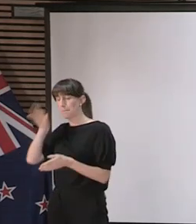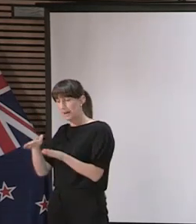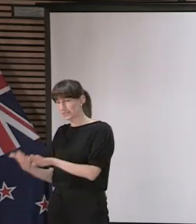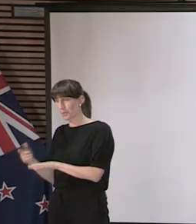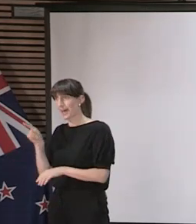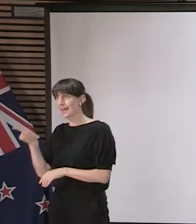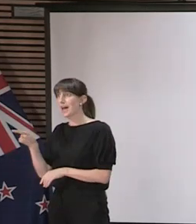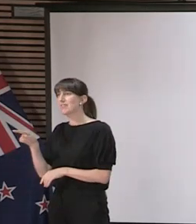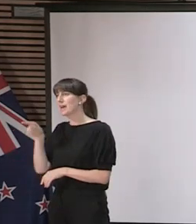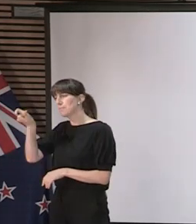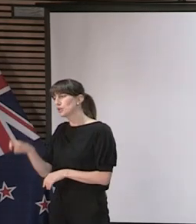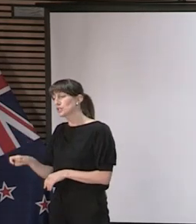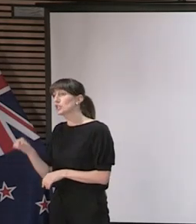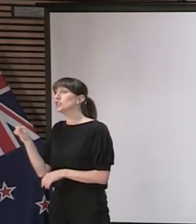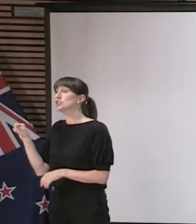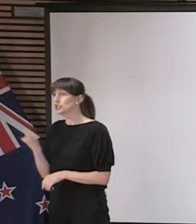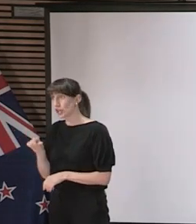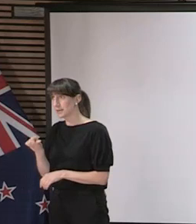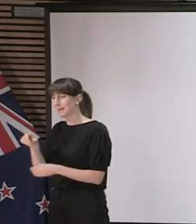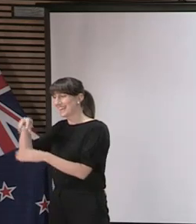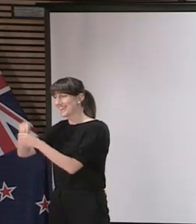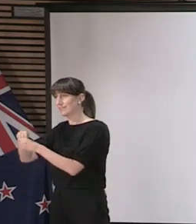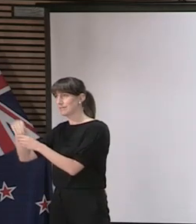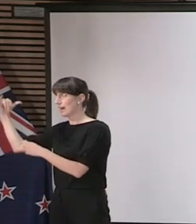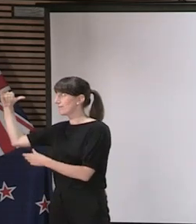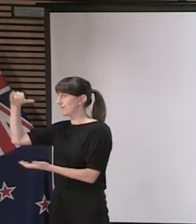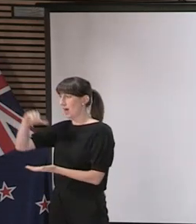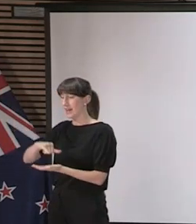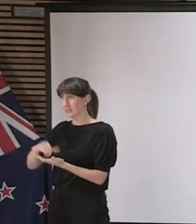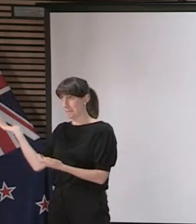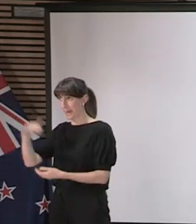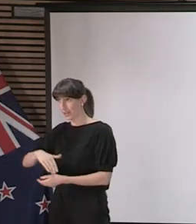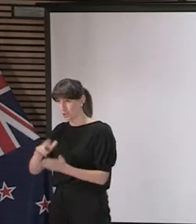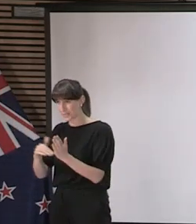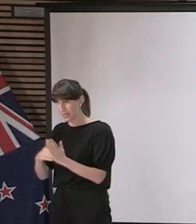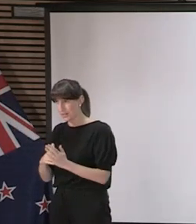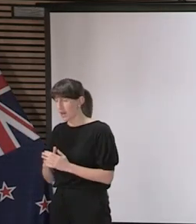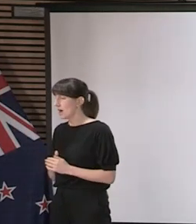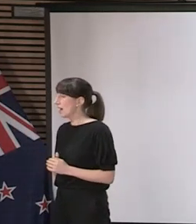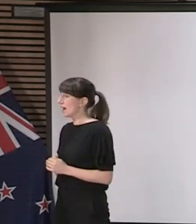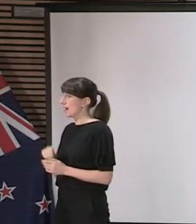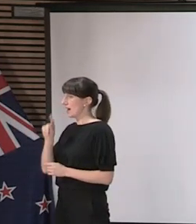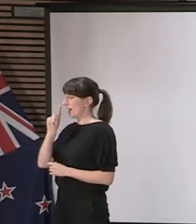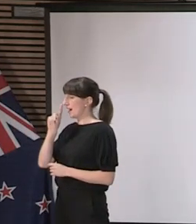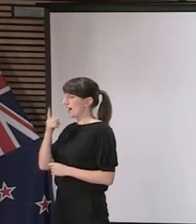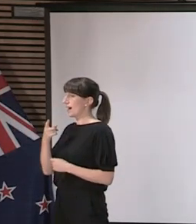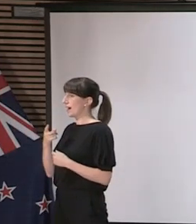in contact with the consulate there? Look, I'm not in a position to be able to divulge those details. I